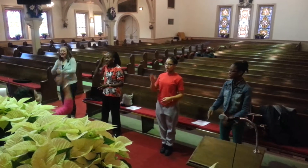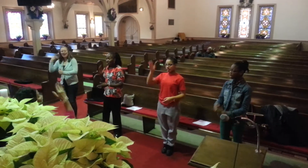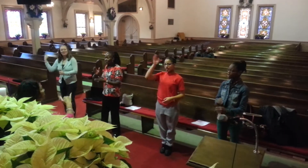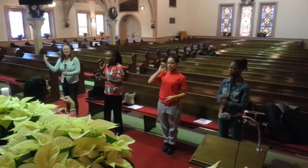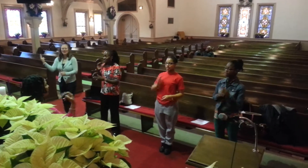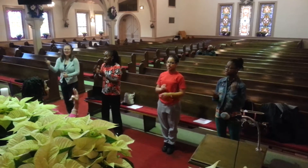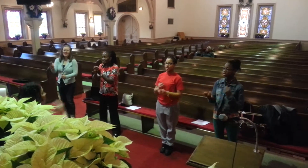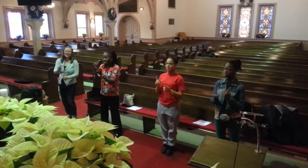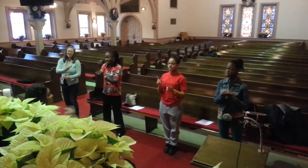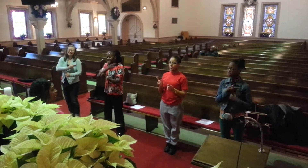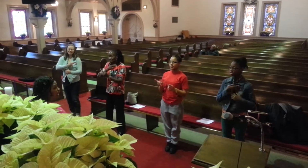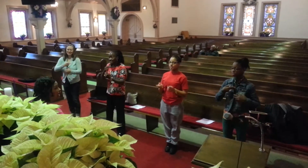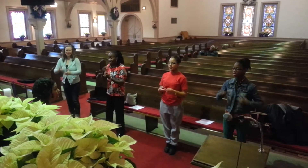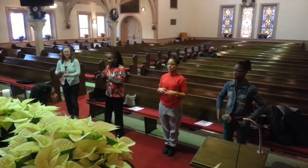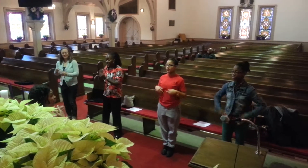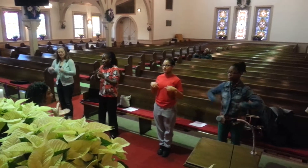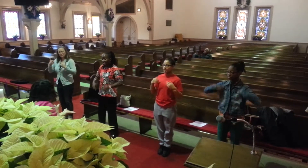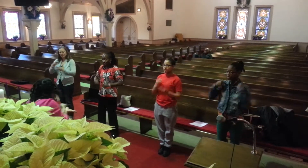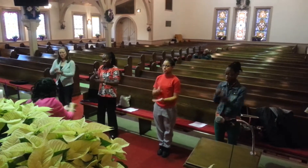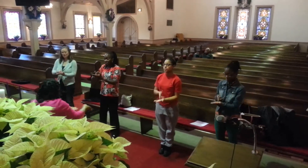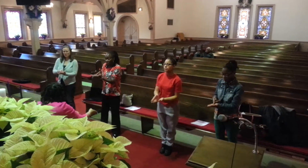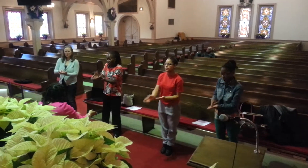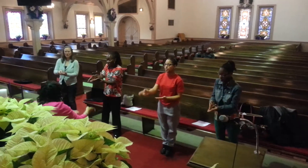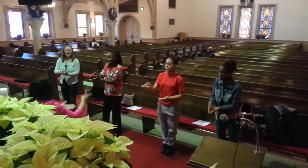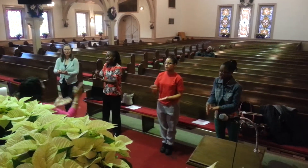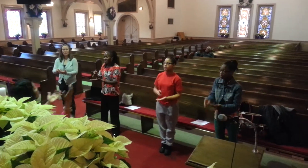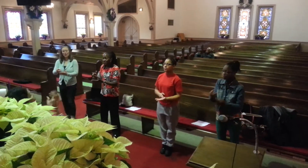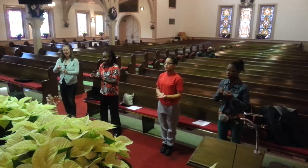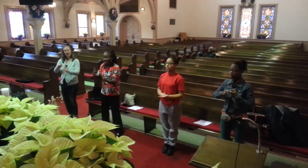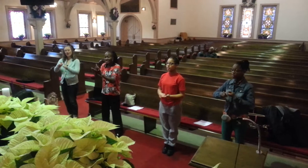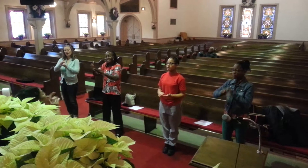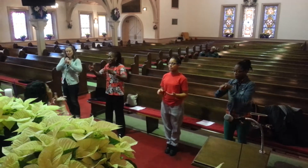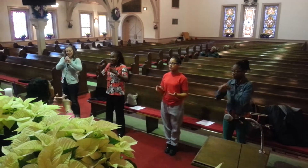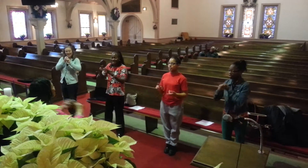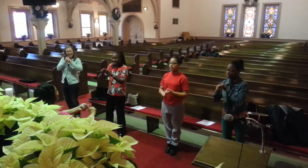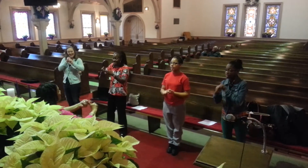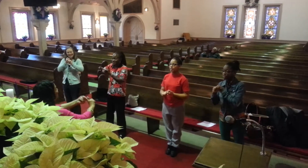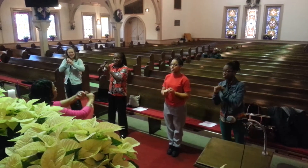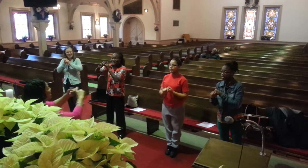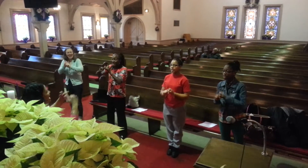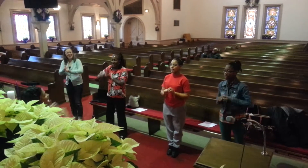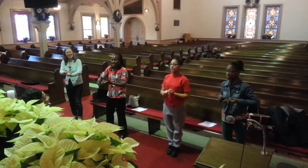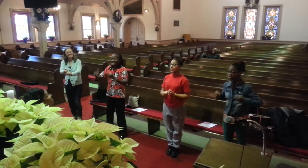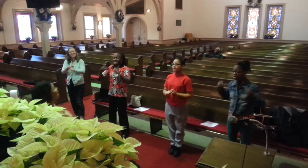God with us, the living truth, and what a friend we have in